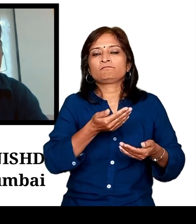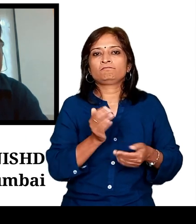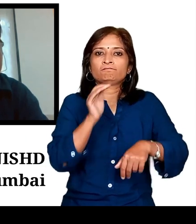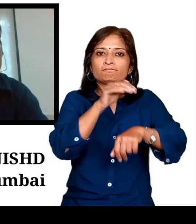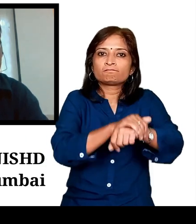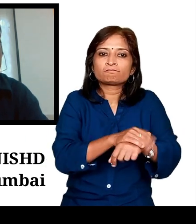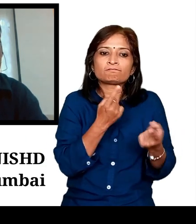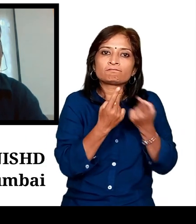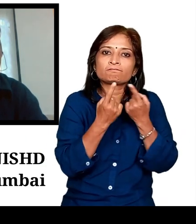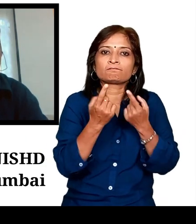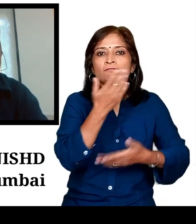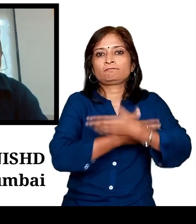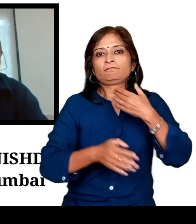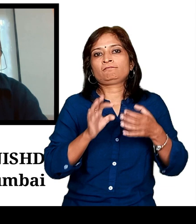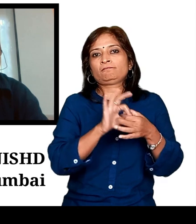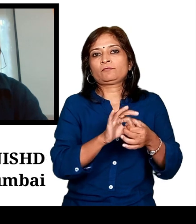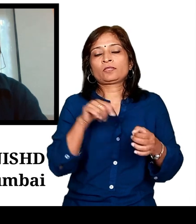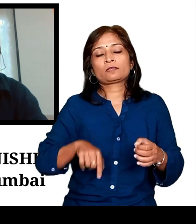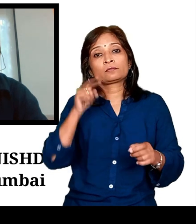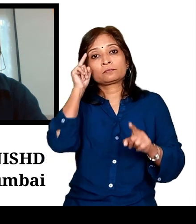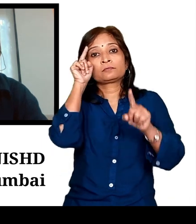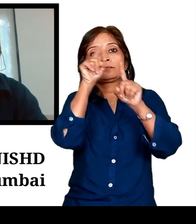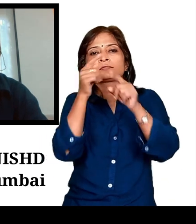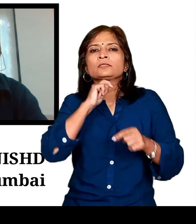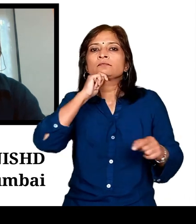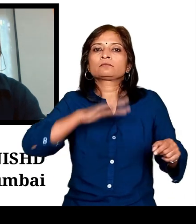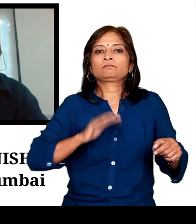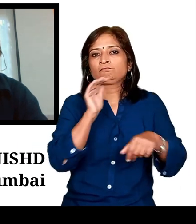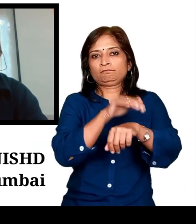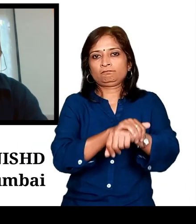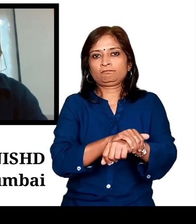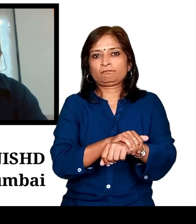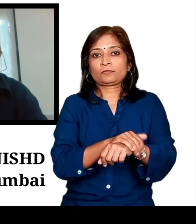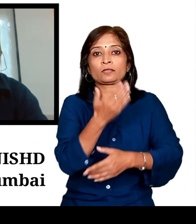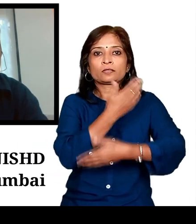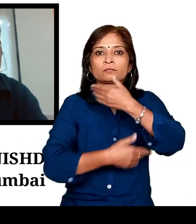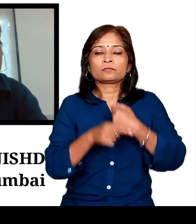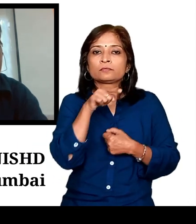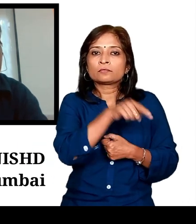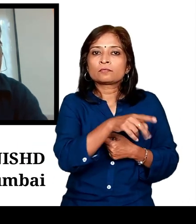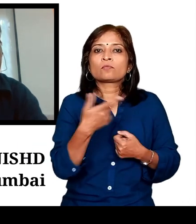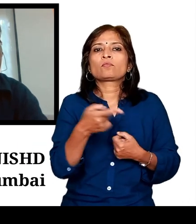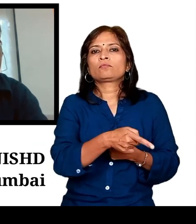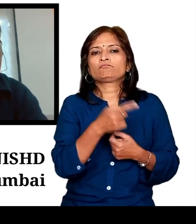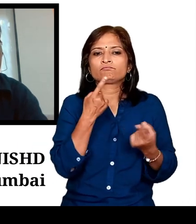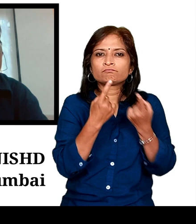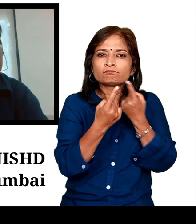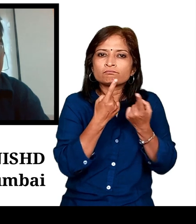we that is our mission to catch them at the early stage and take the